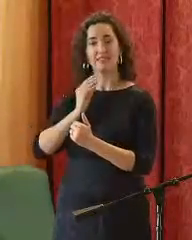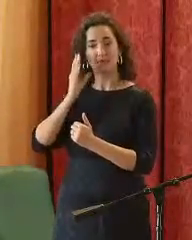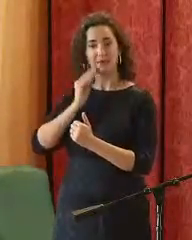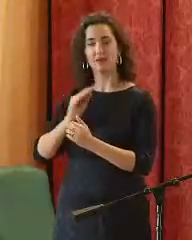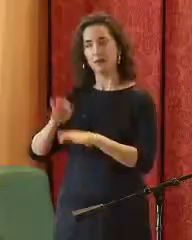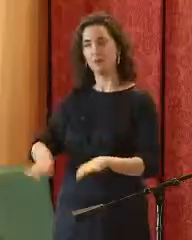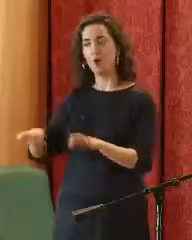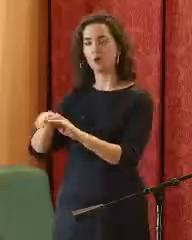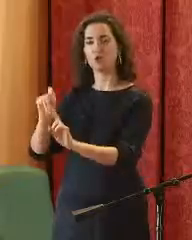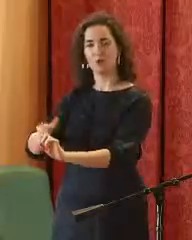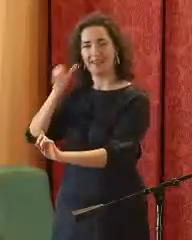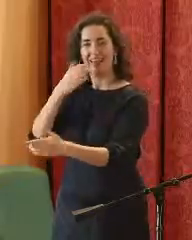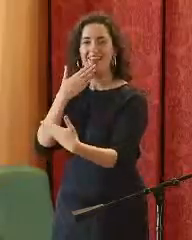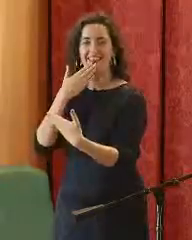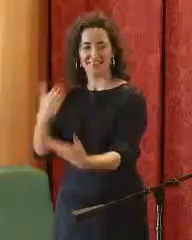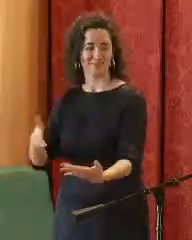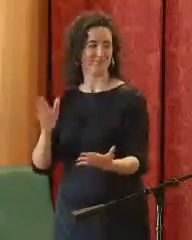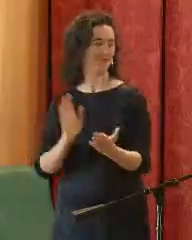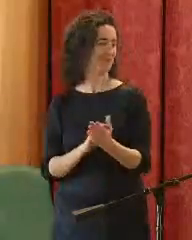heard. Thank you.